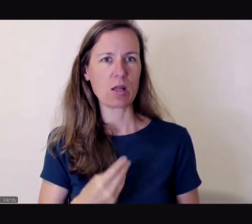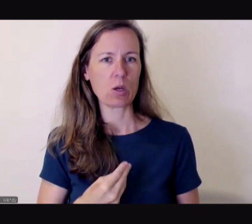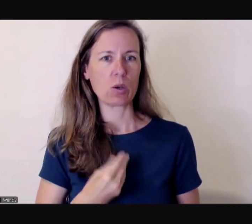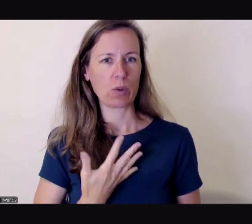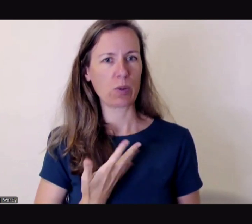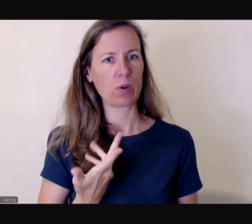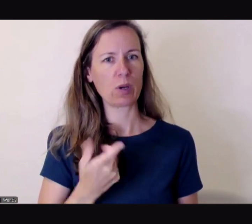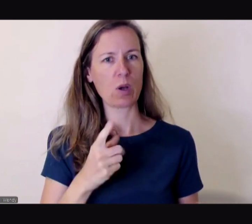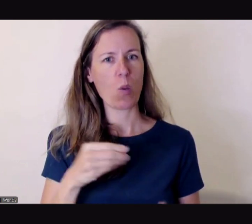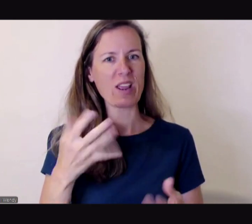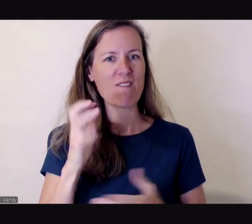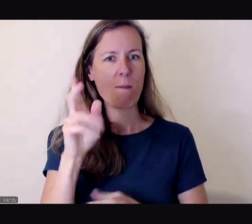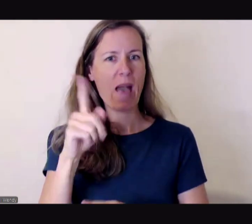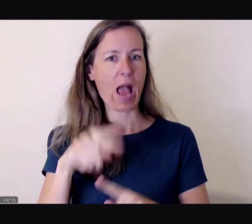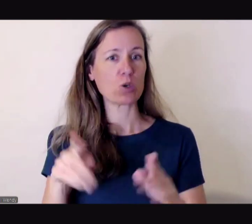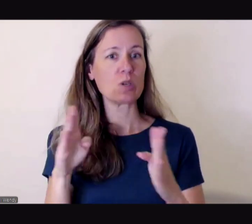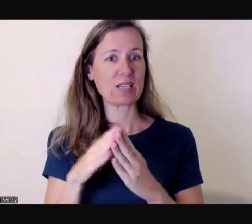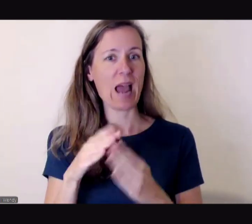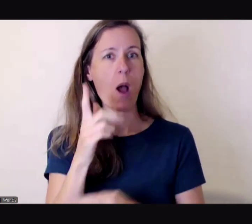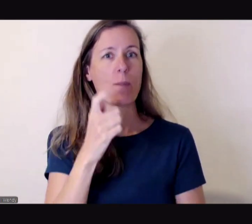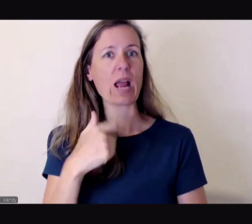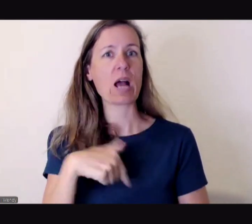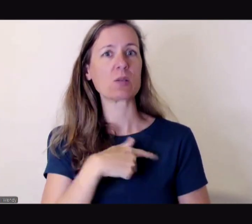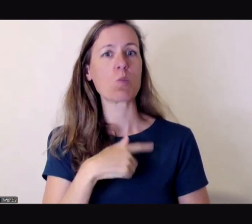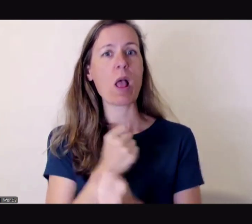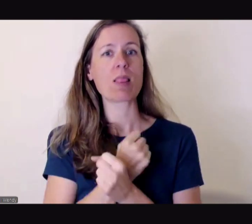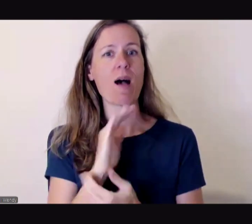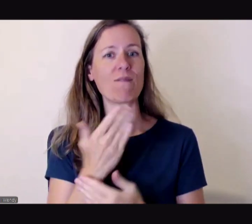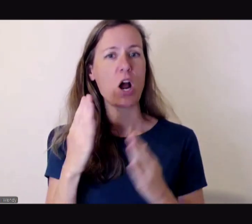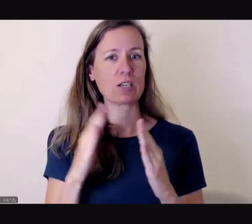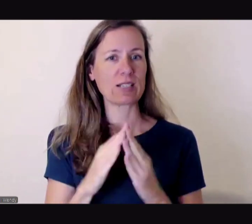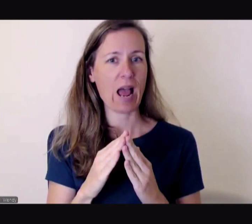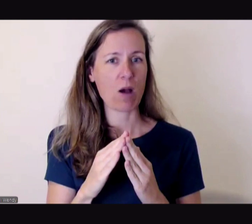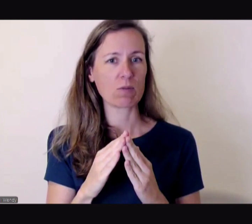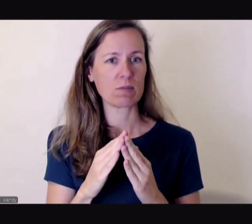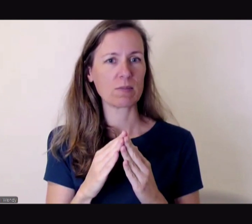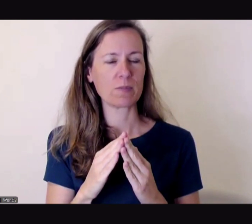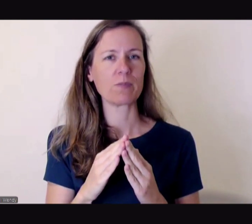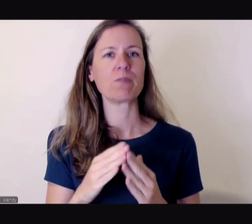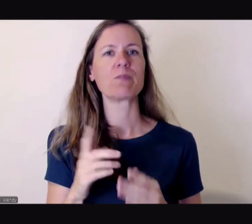What we don't accept is the surprising level of